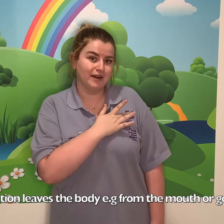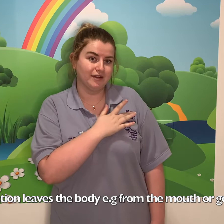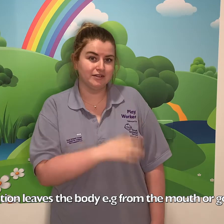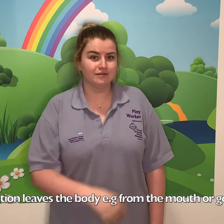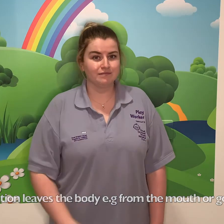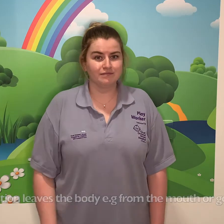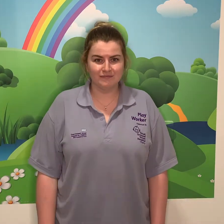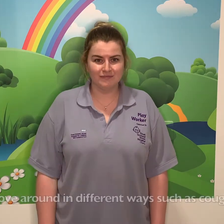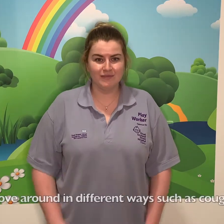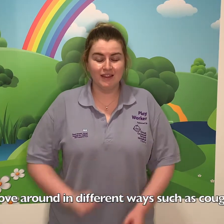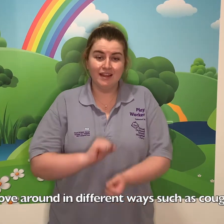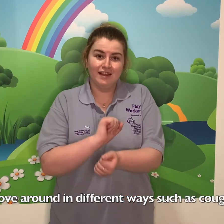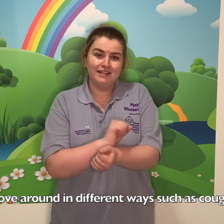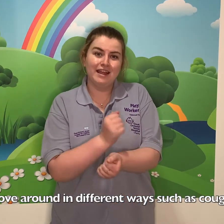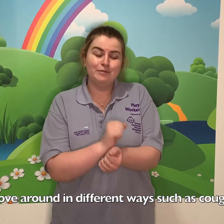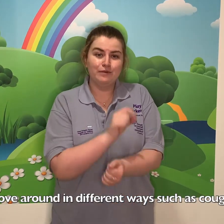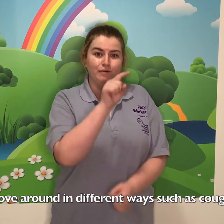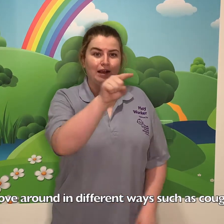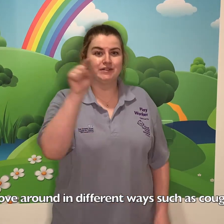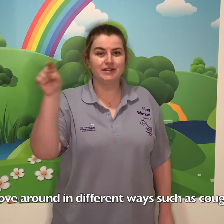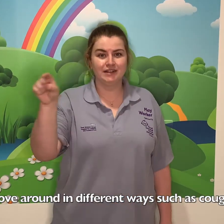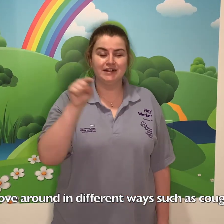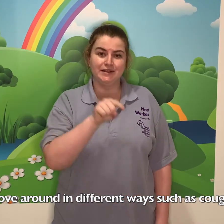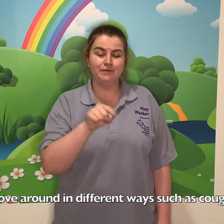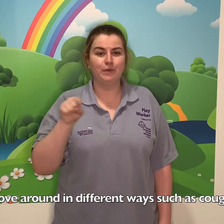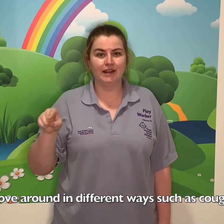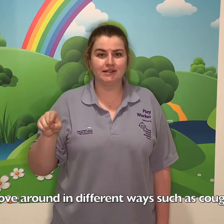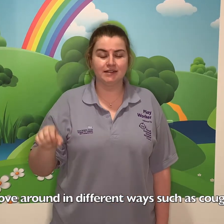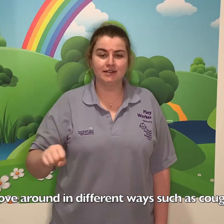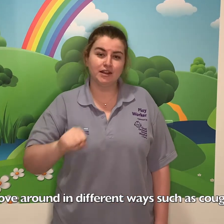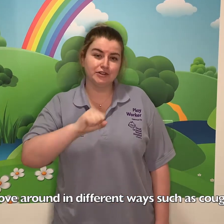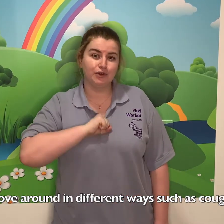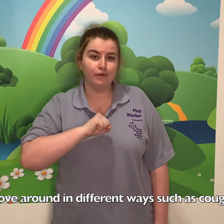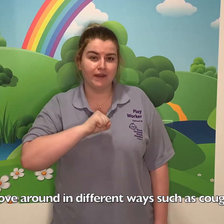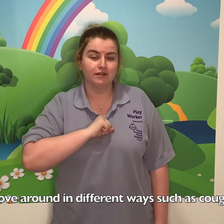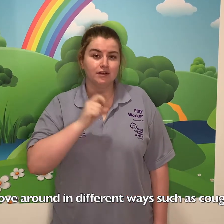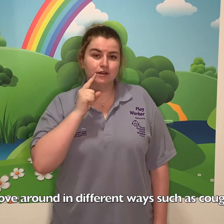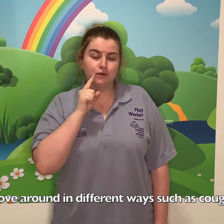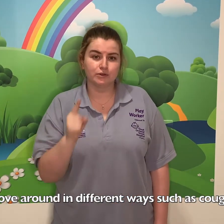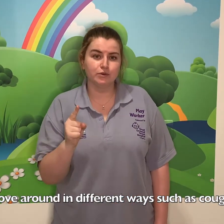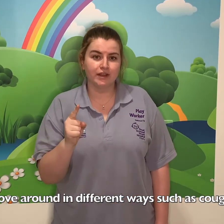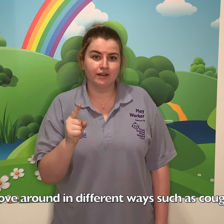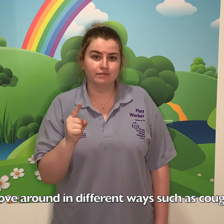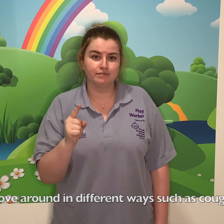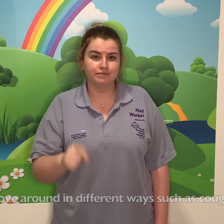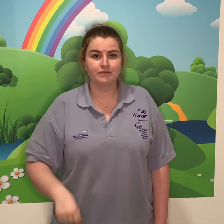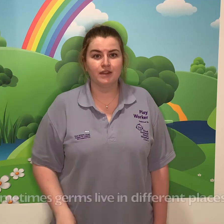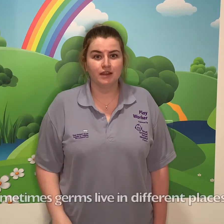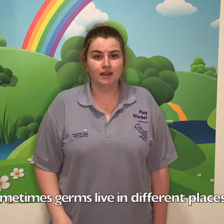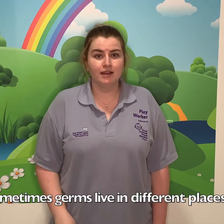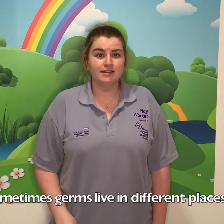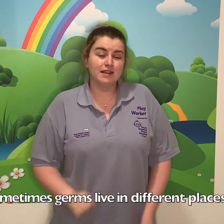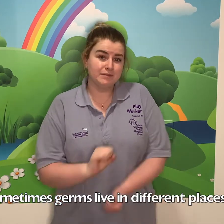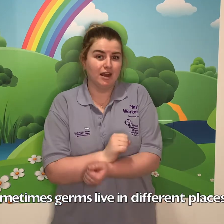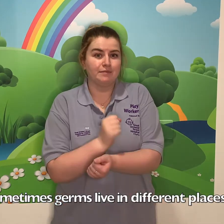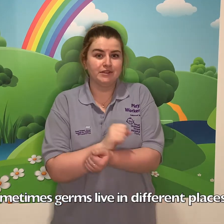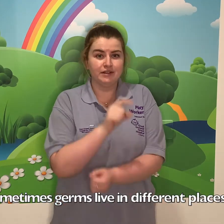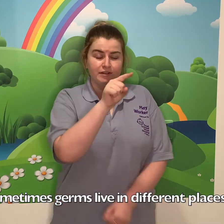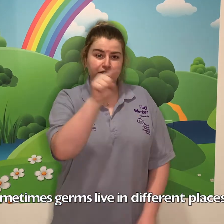toilet. They move around in different ways, such as coughing or talking. Sometimes